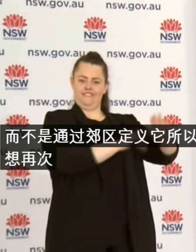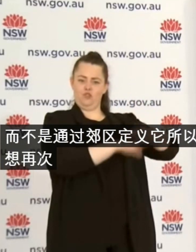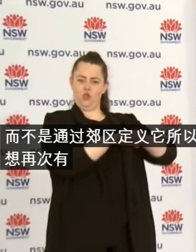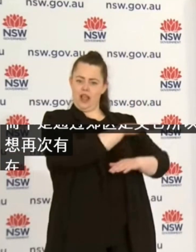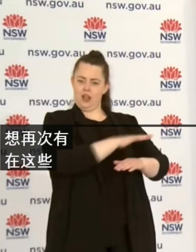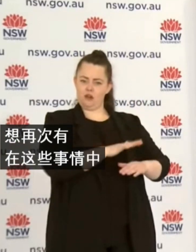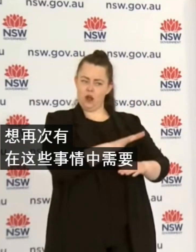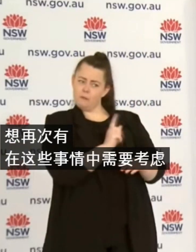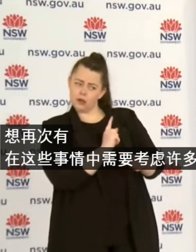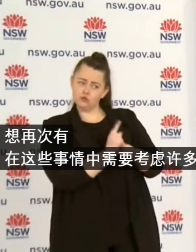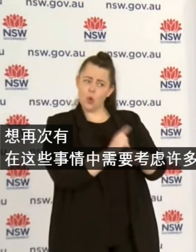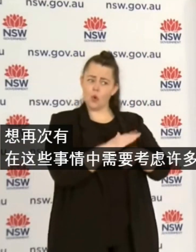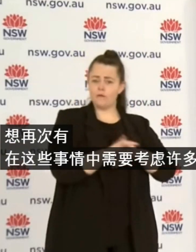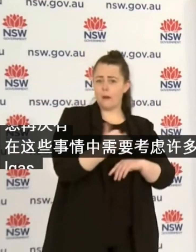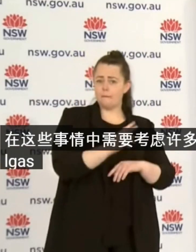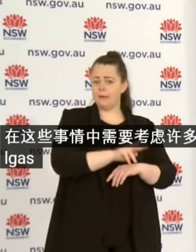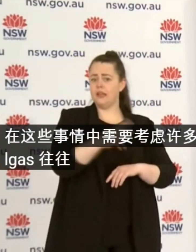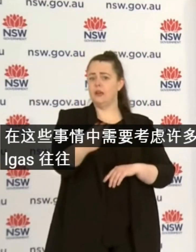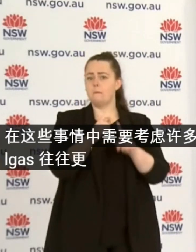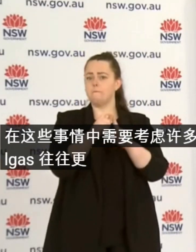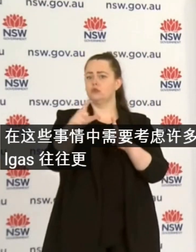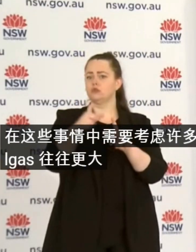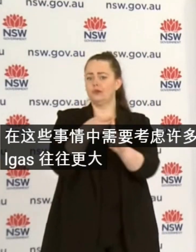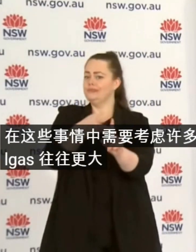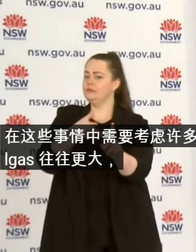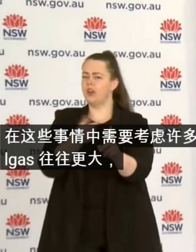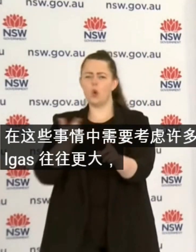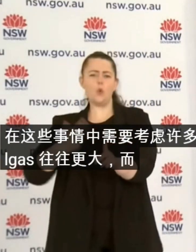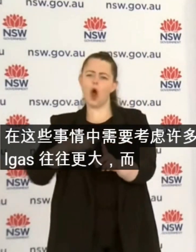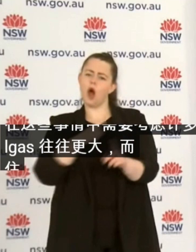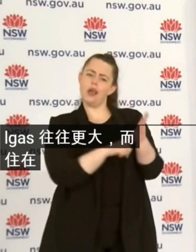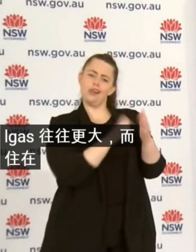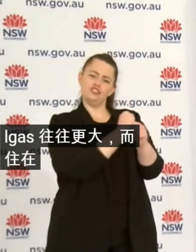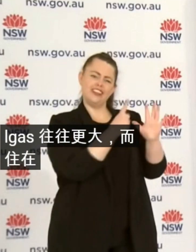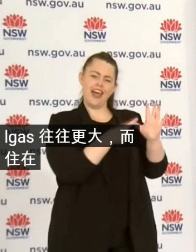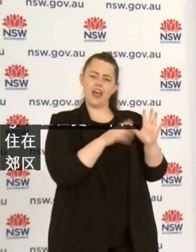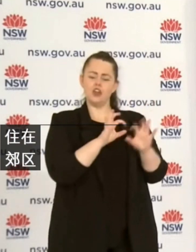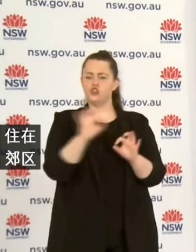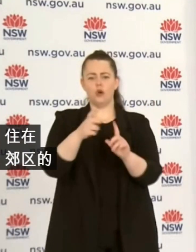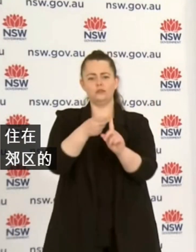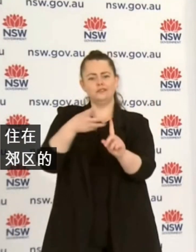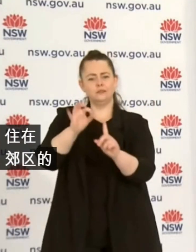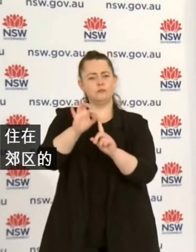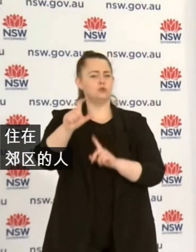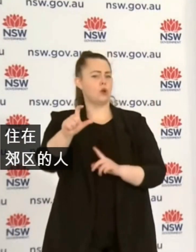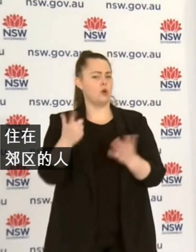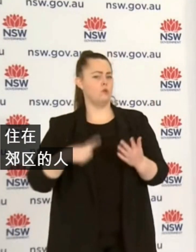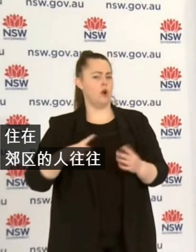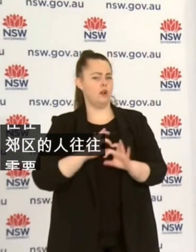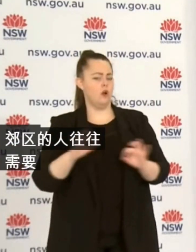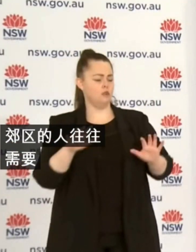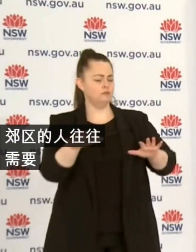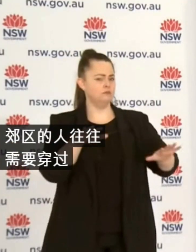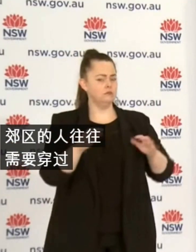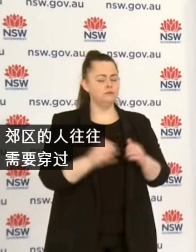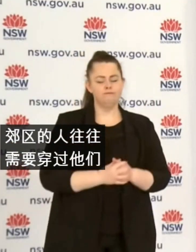many factors to consider in these things, one of which is LGAs tend to be bigger, and people who live in suburbs which are smaller tend to need